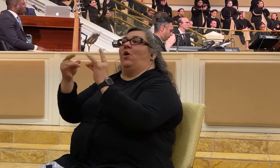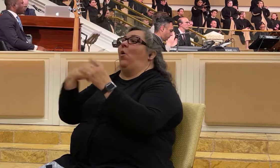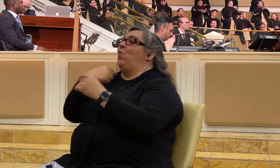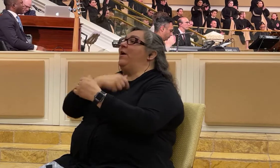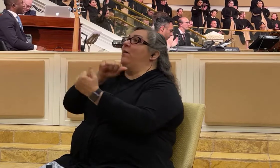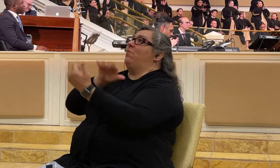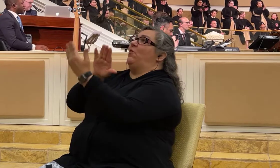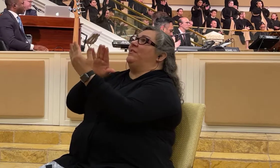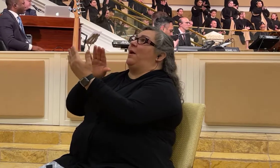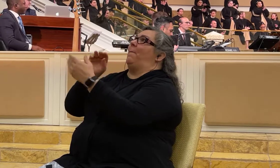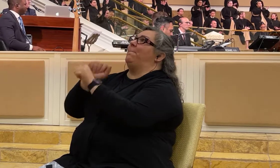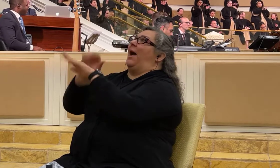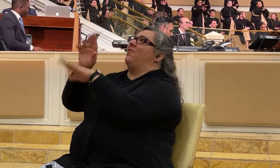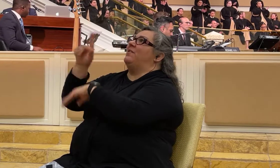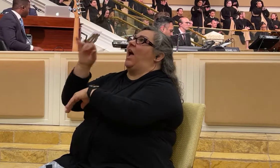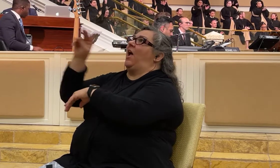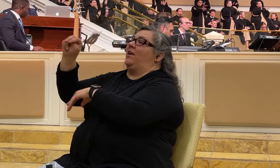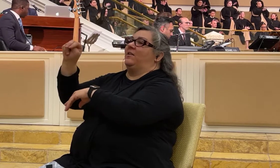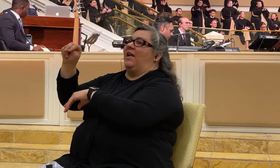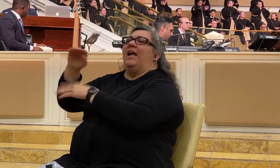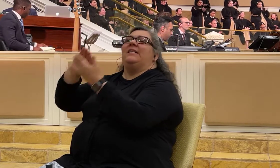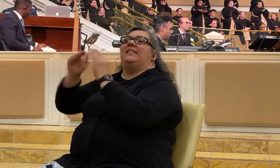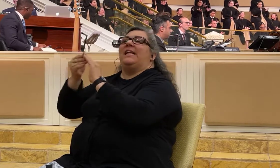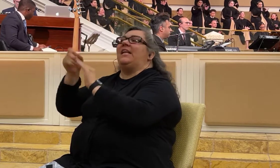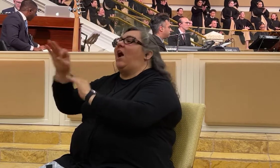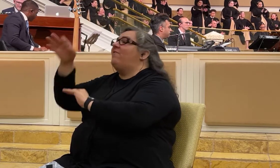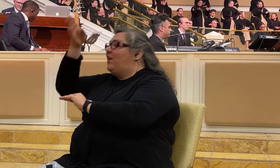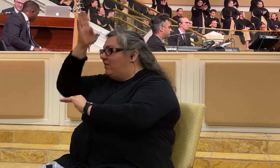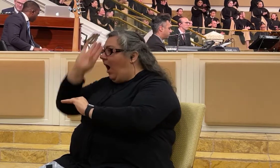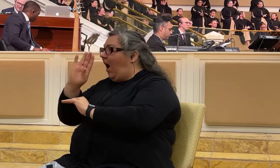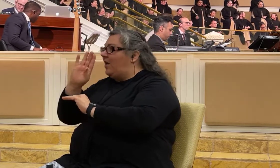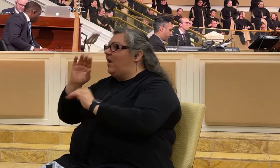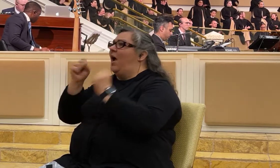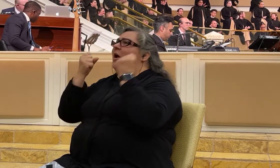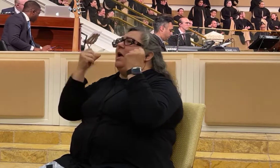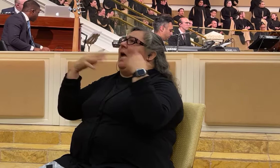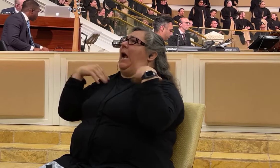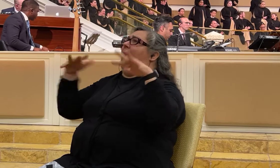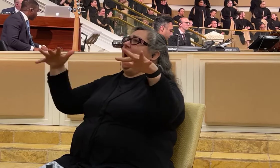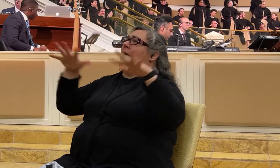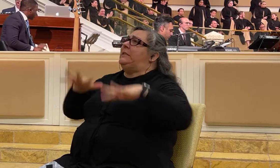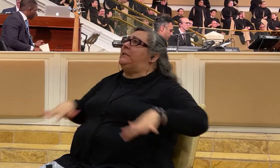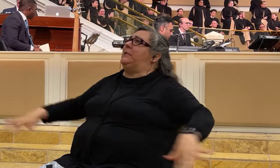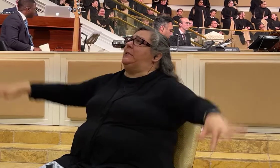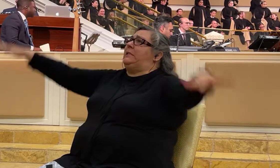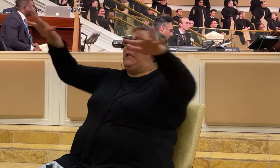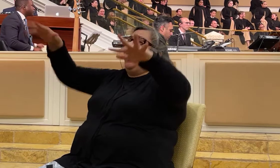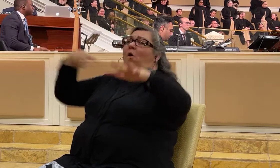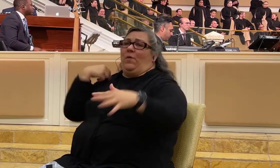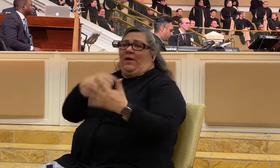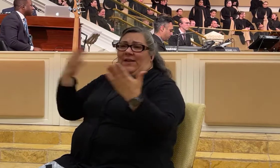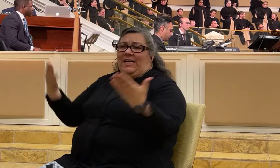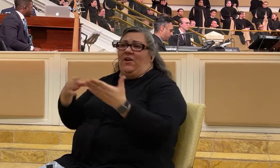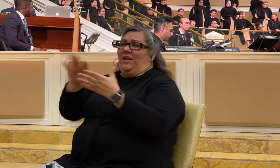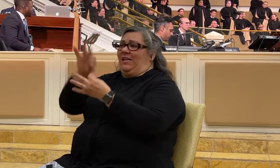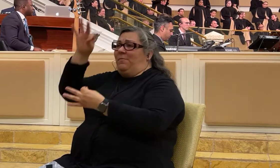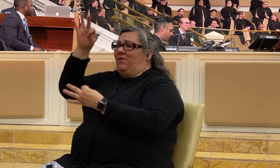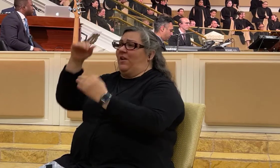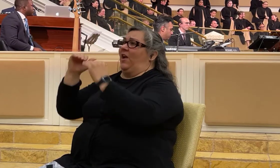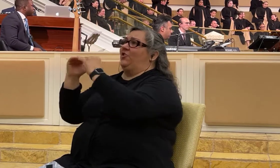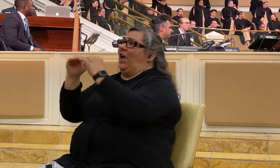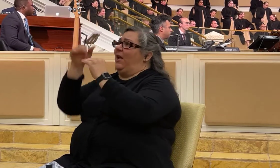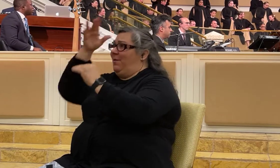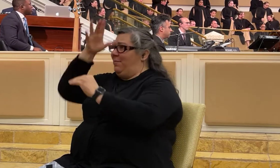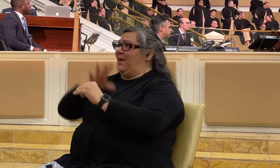of God. Amen. We've come to an innumerable host of angels. We've come to the spirits of justice in